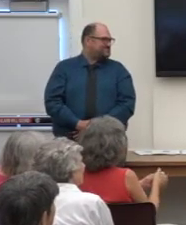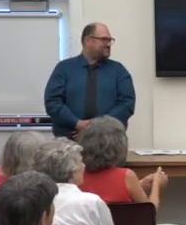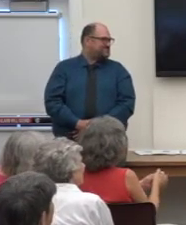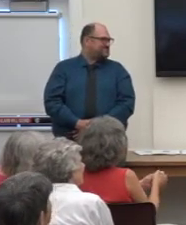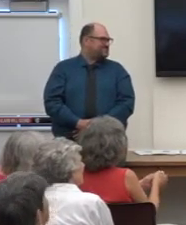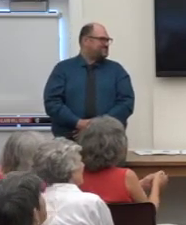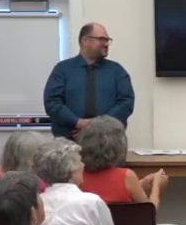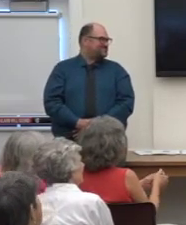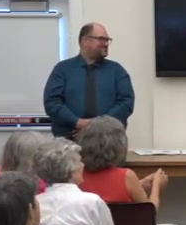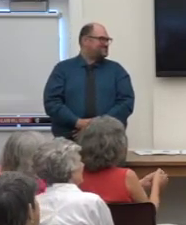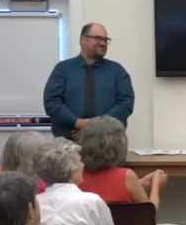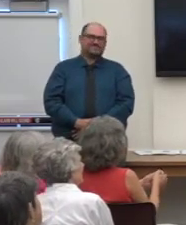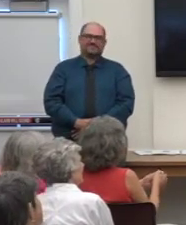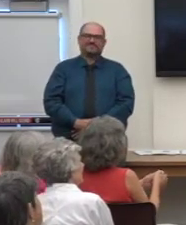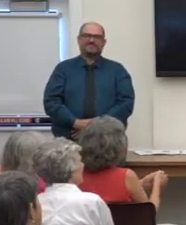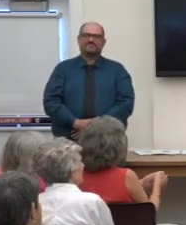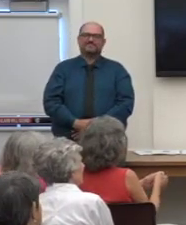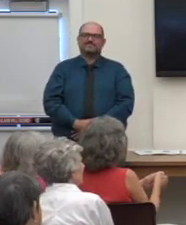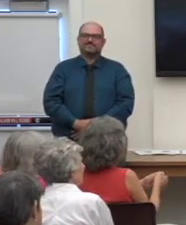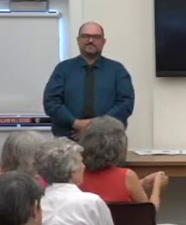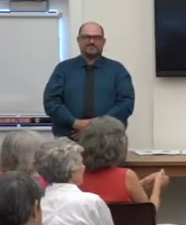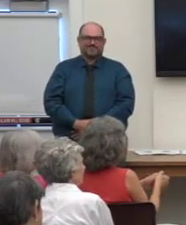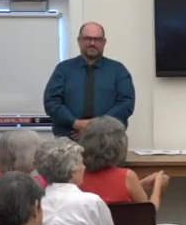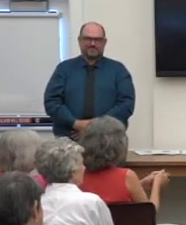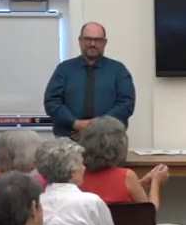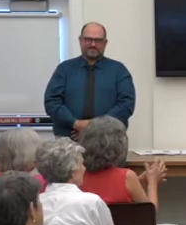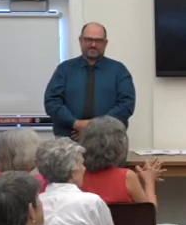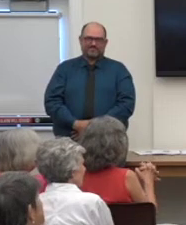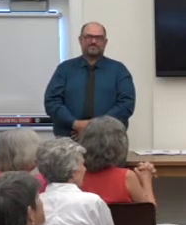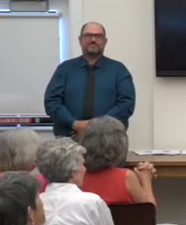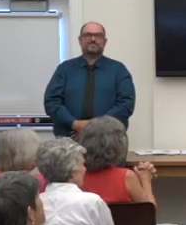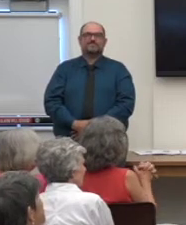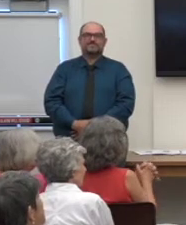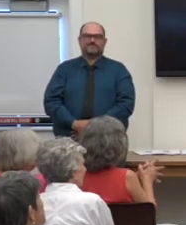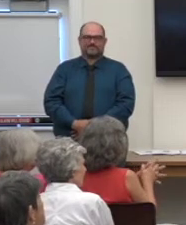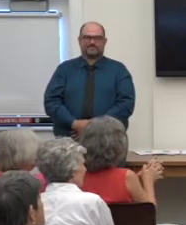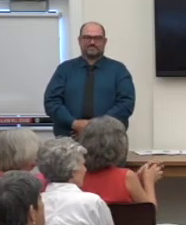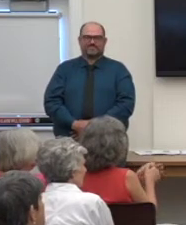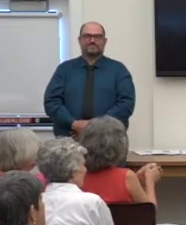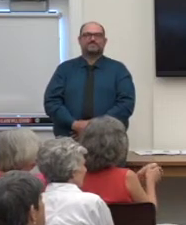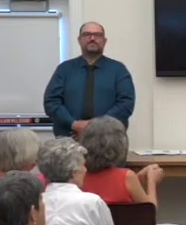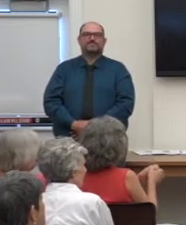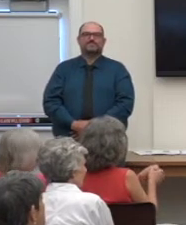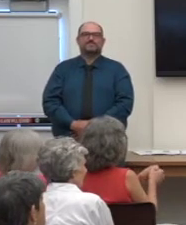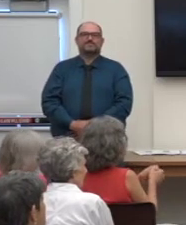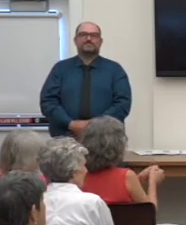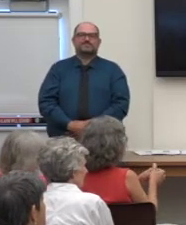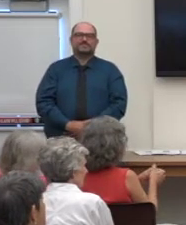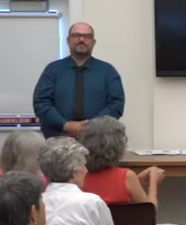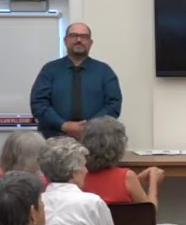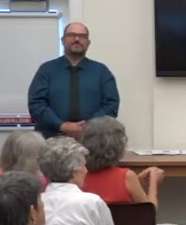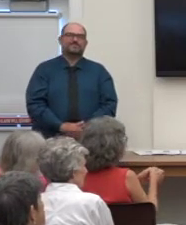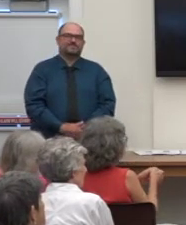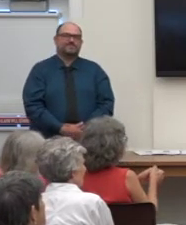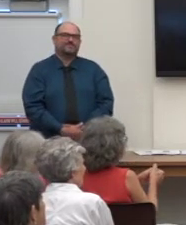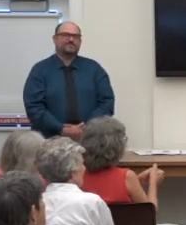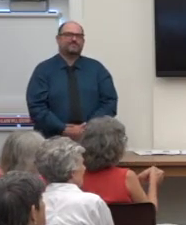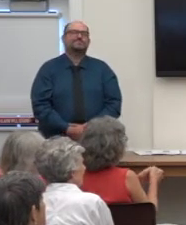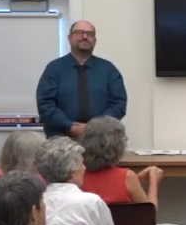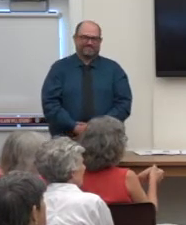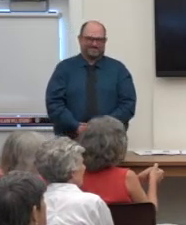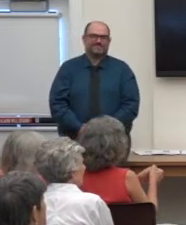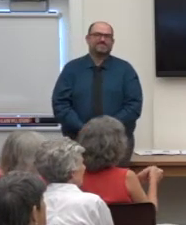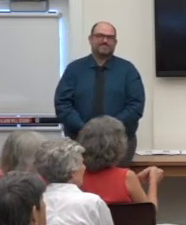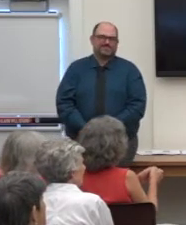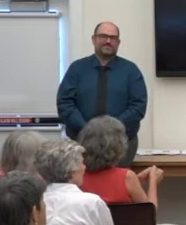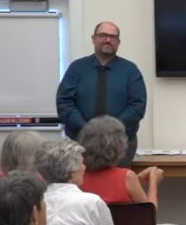If, I don't know how many people, but when I was a small child, we went off with my grandmother just before Thanksgiving every year into the cranberry bogs,